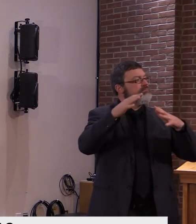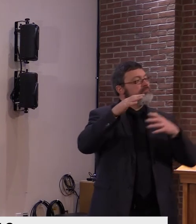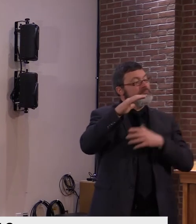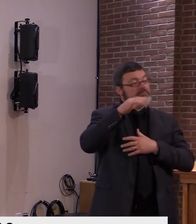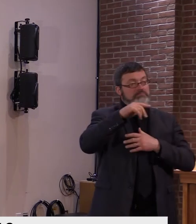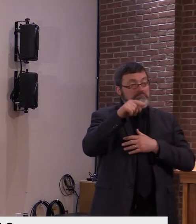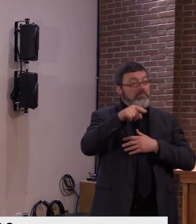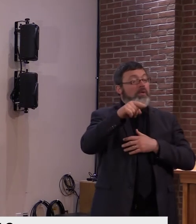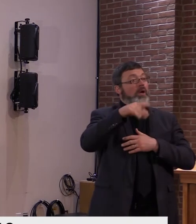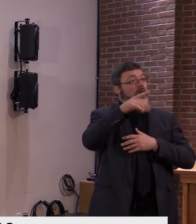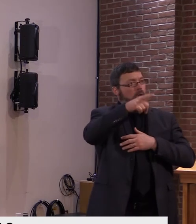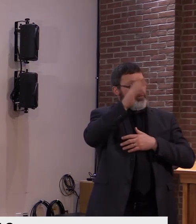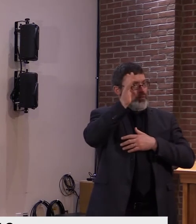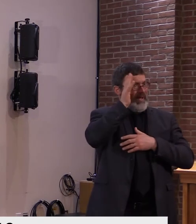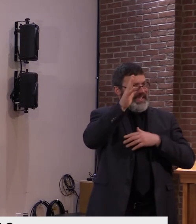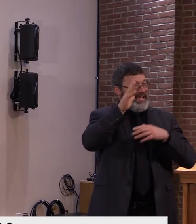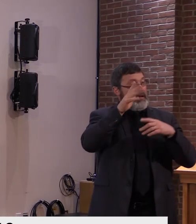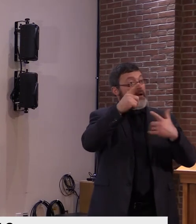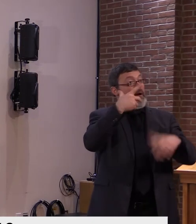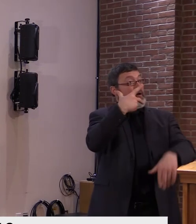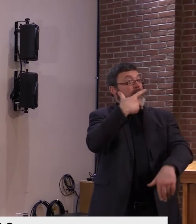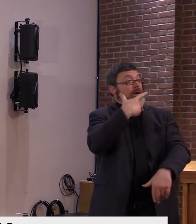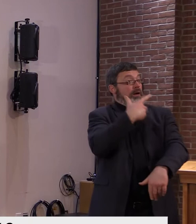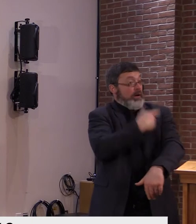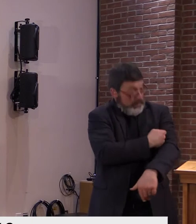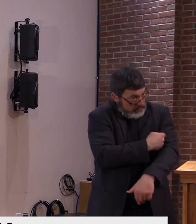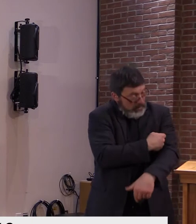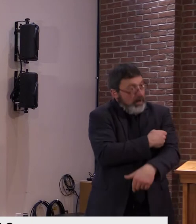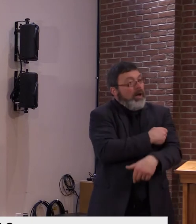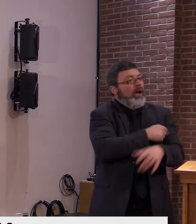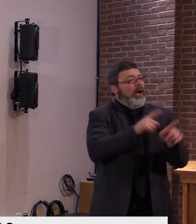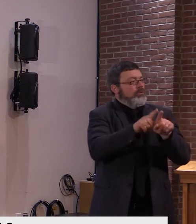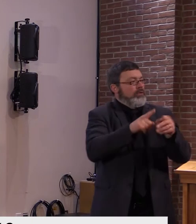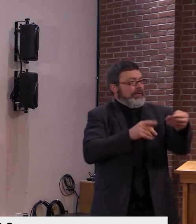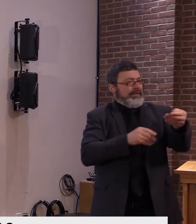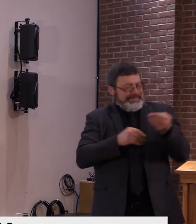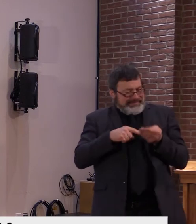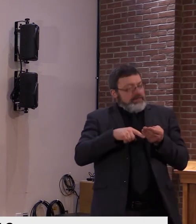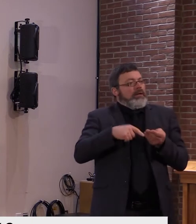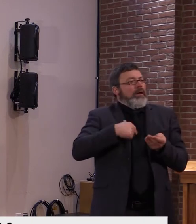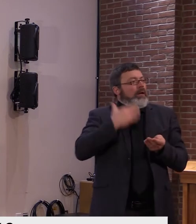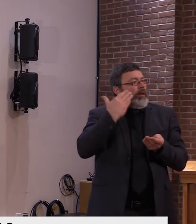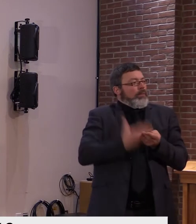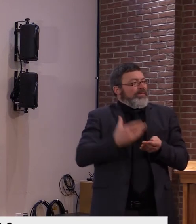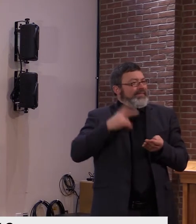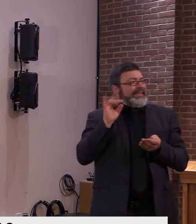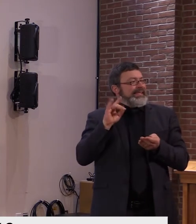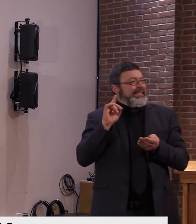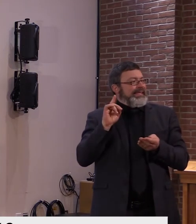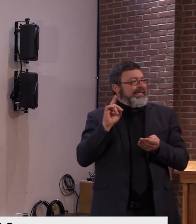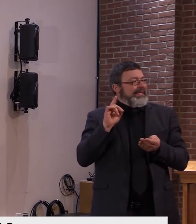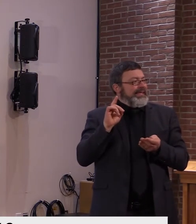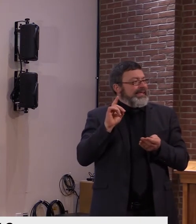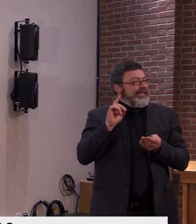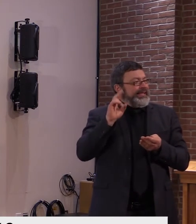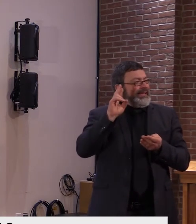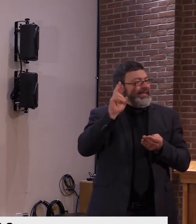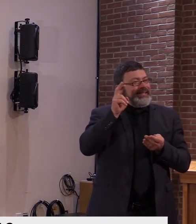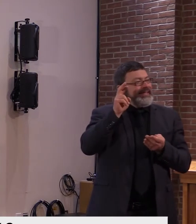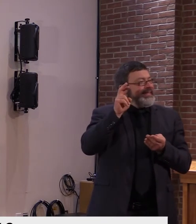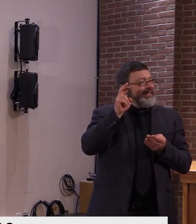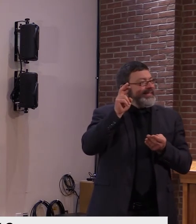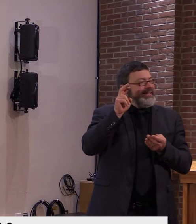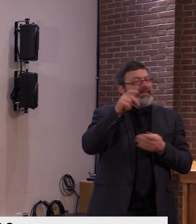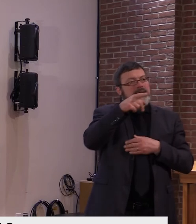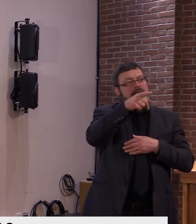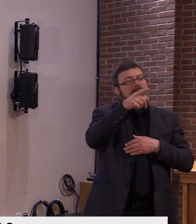to the inoculation cards that you used to carry with your passports years ago? And if not, do you think